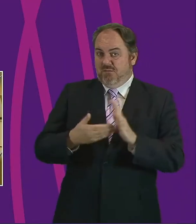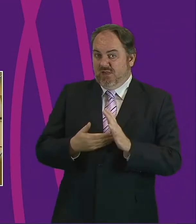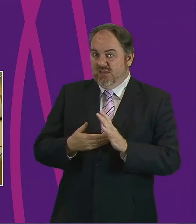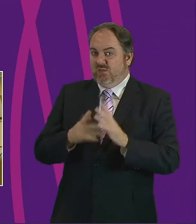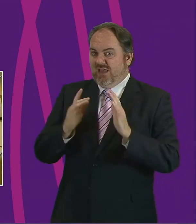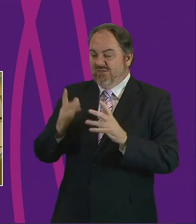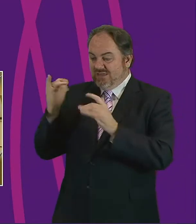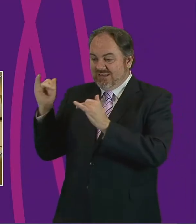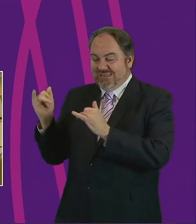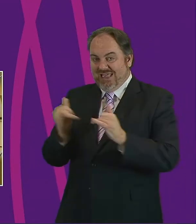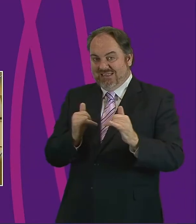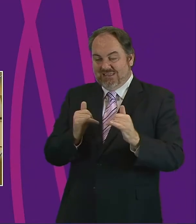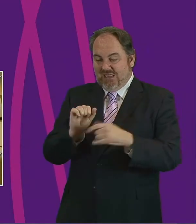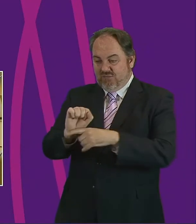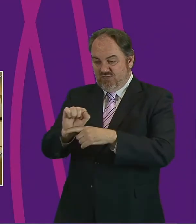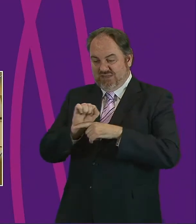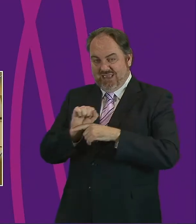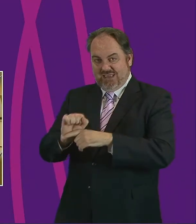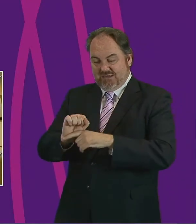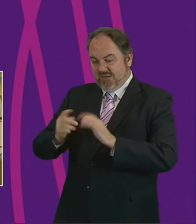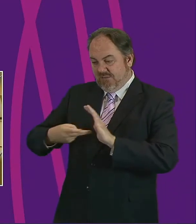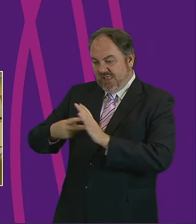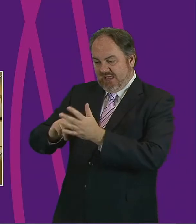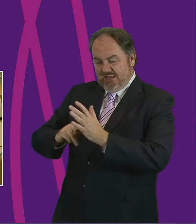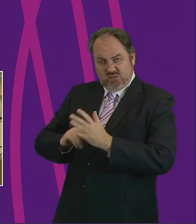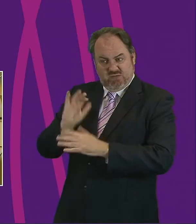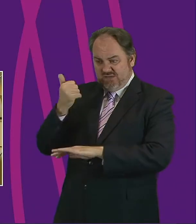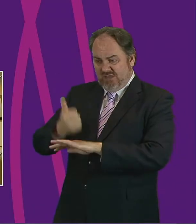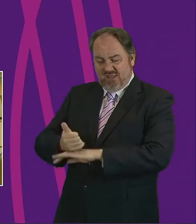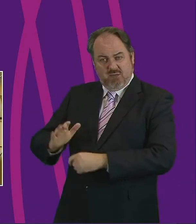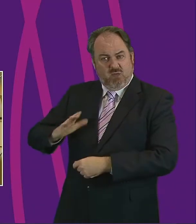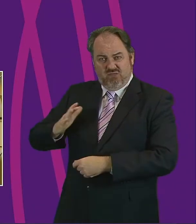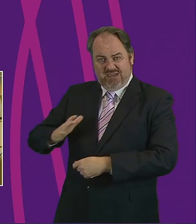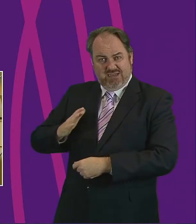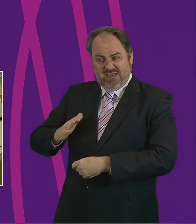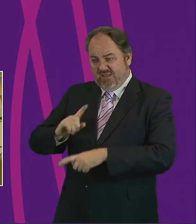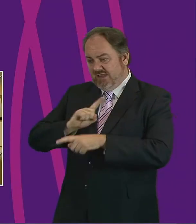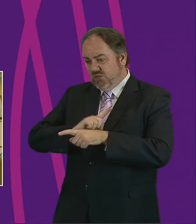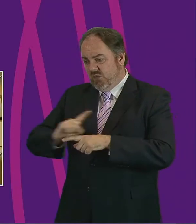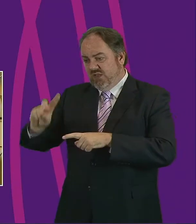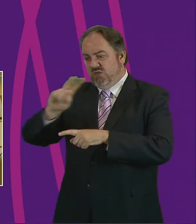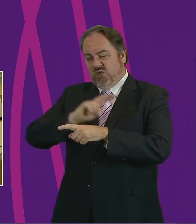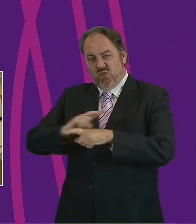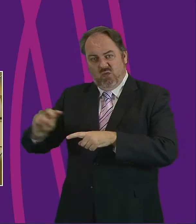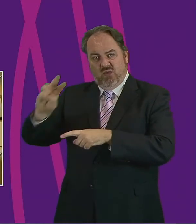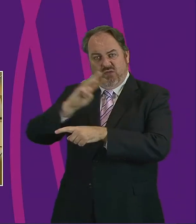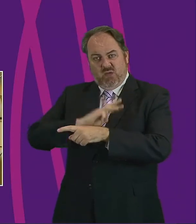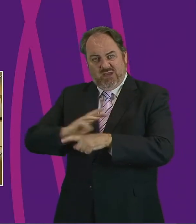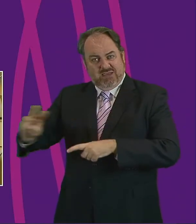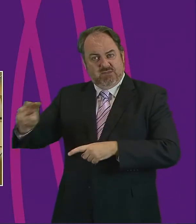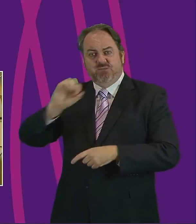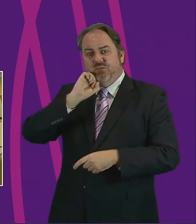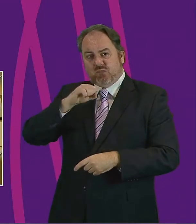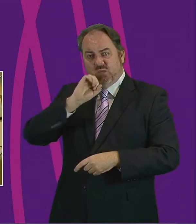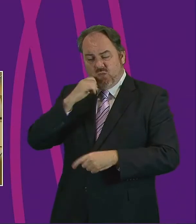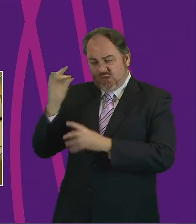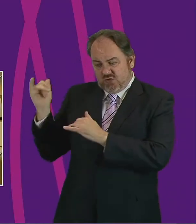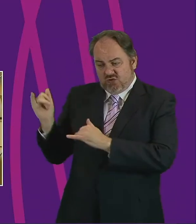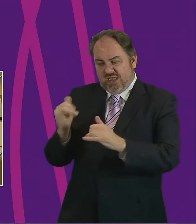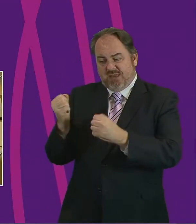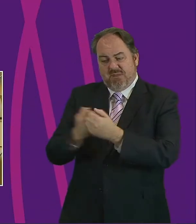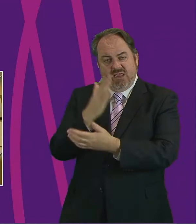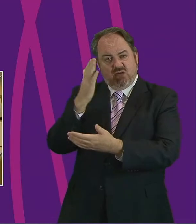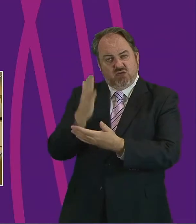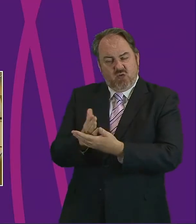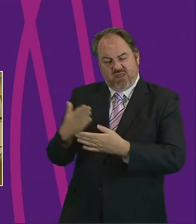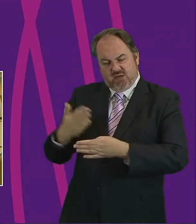and protect system, which is exactly what we have put in place, and over the weeks to come will be assuring ourselves is working as robustly